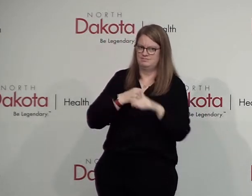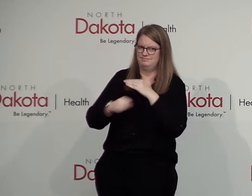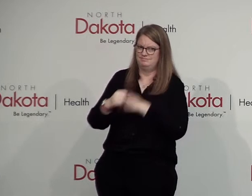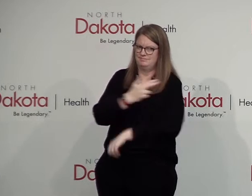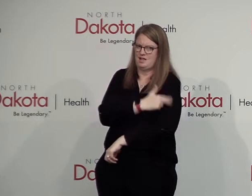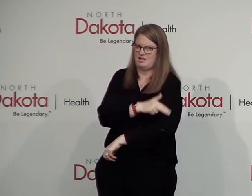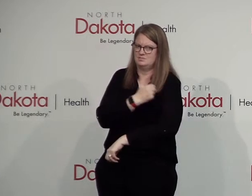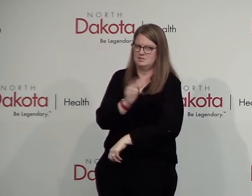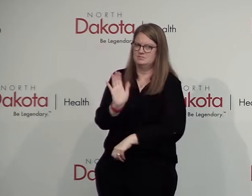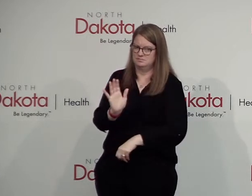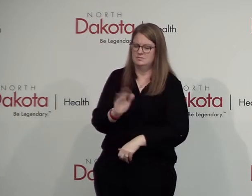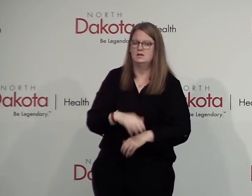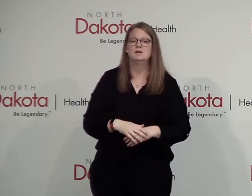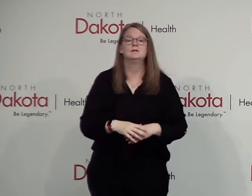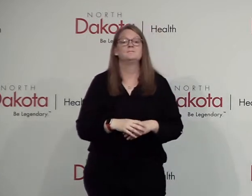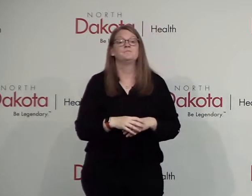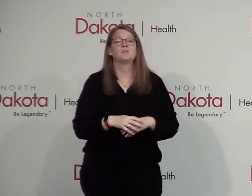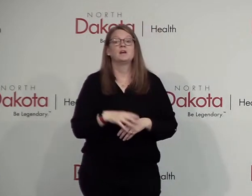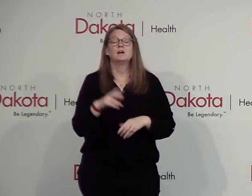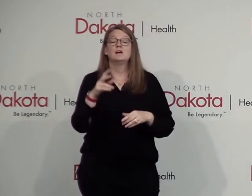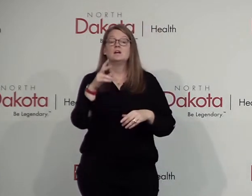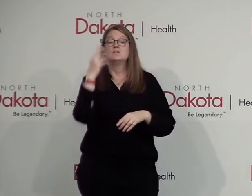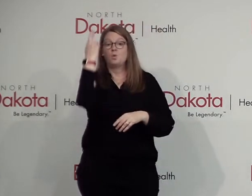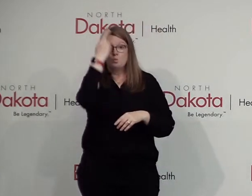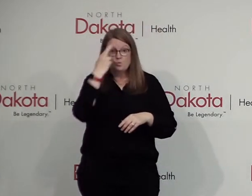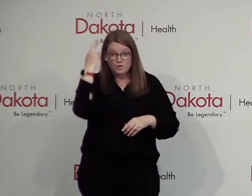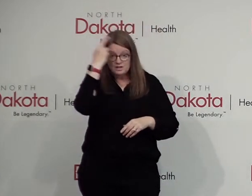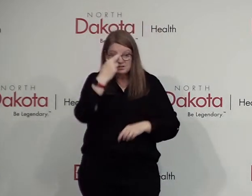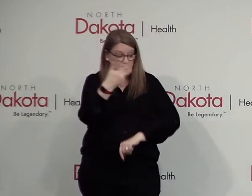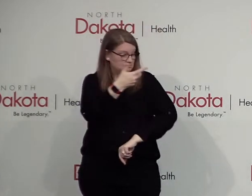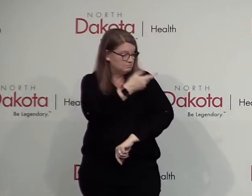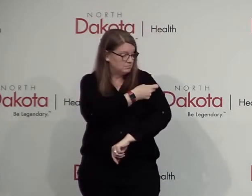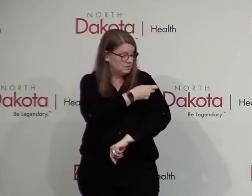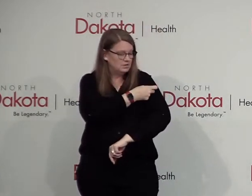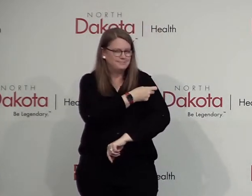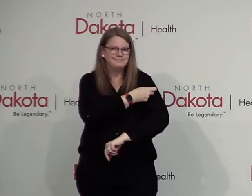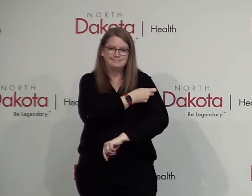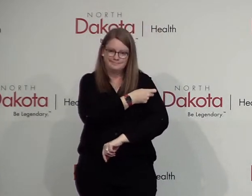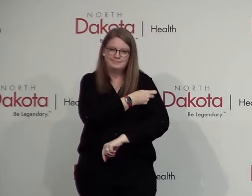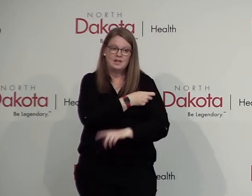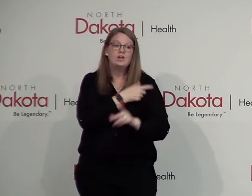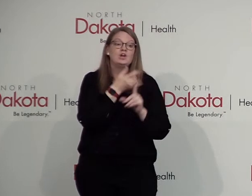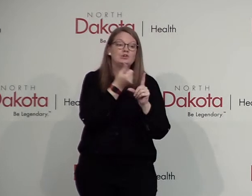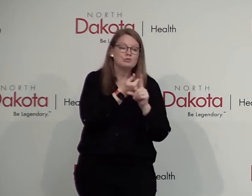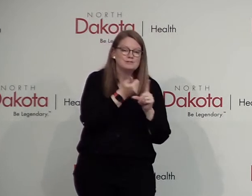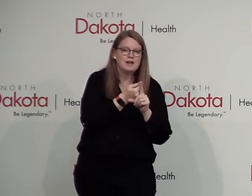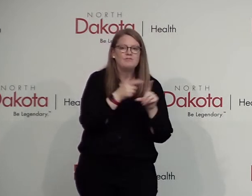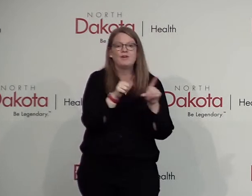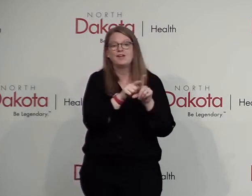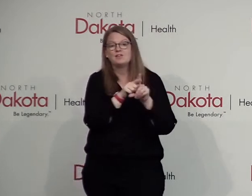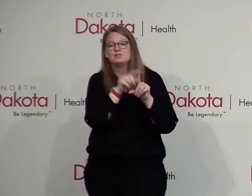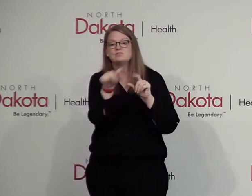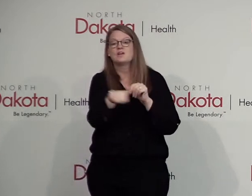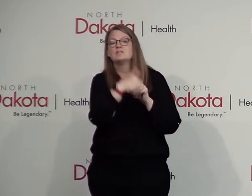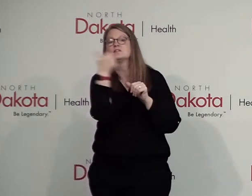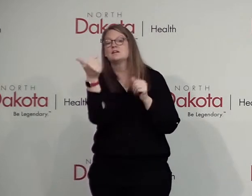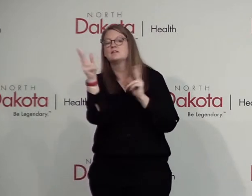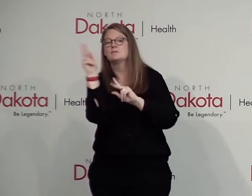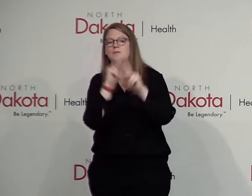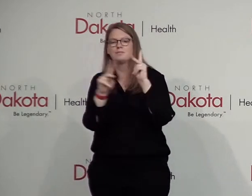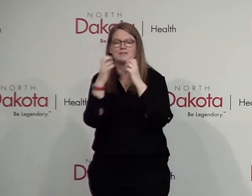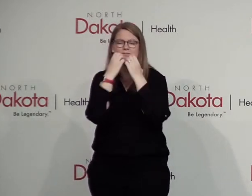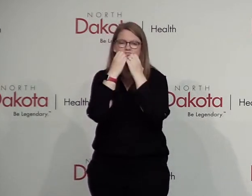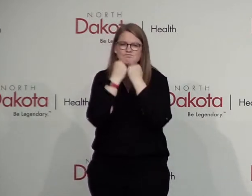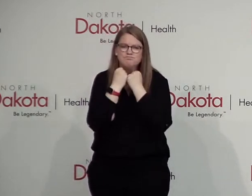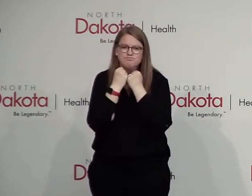You should not only get the flu shot for yourself, but also seek the flu shot for everyone that you love.